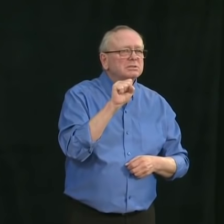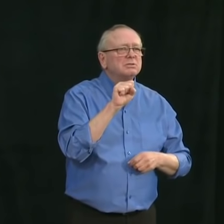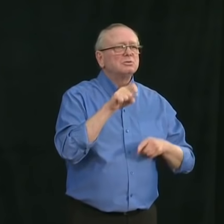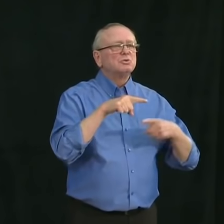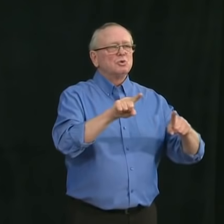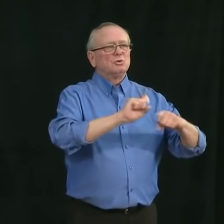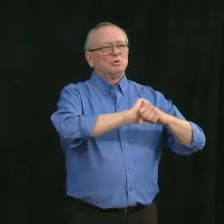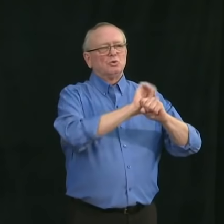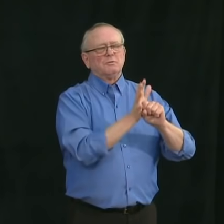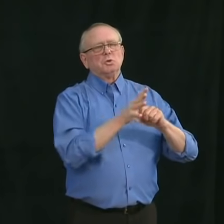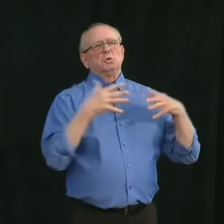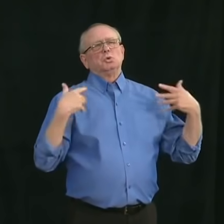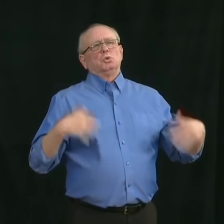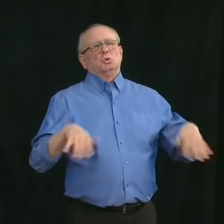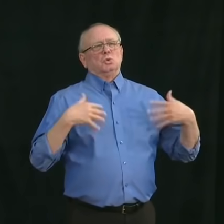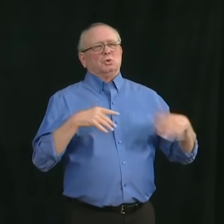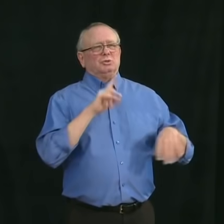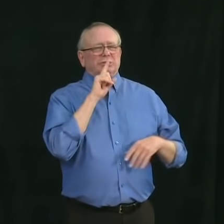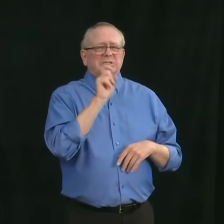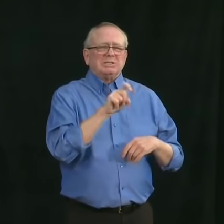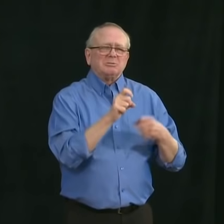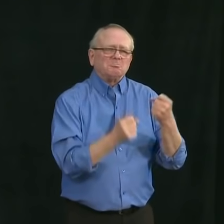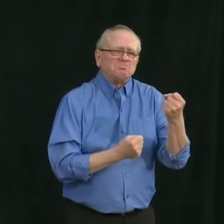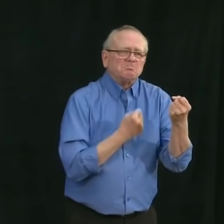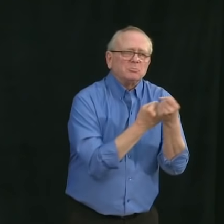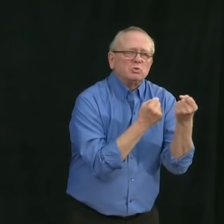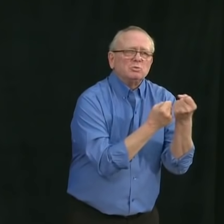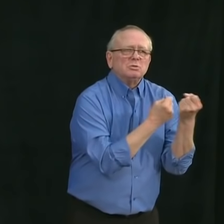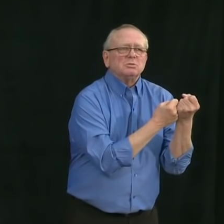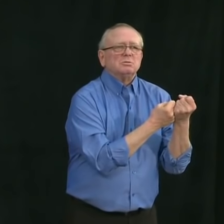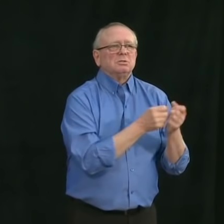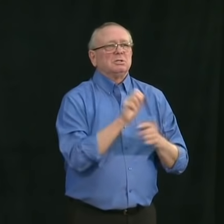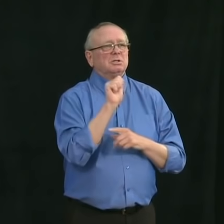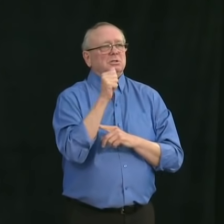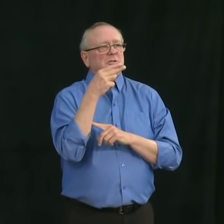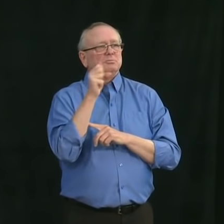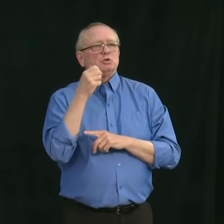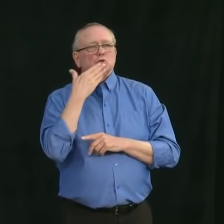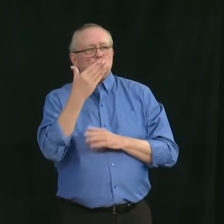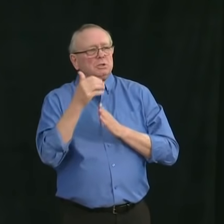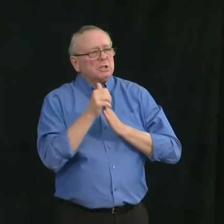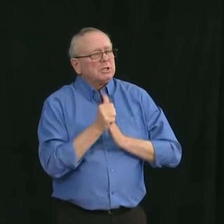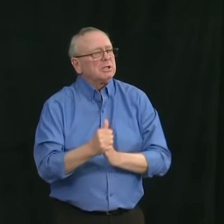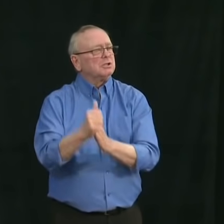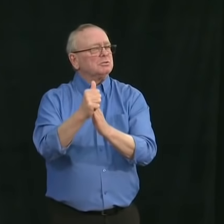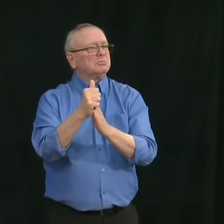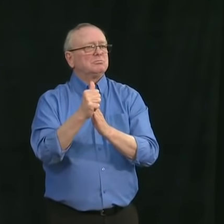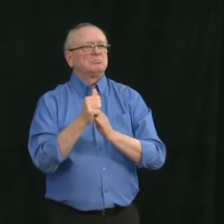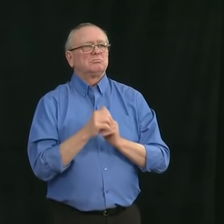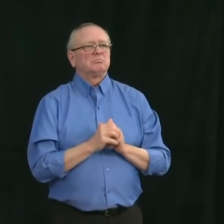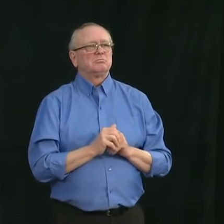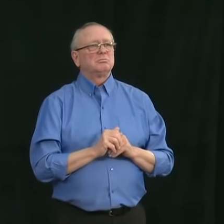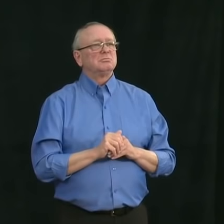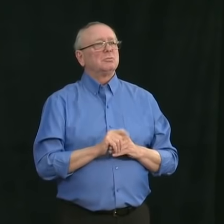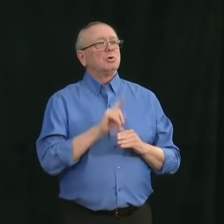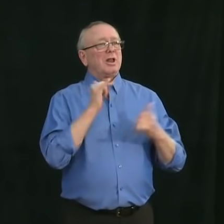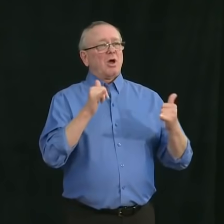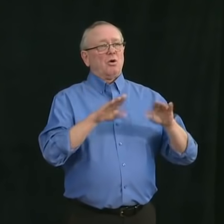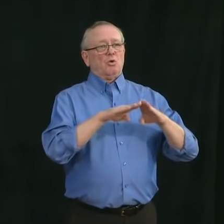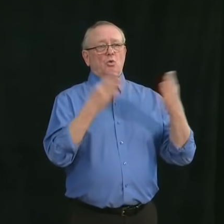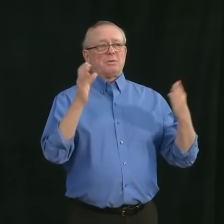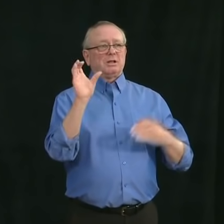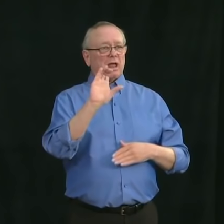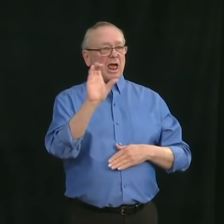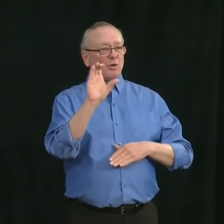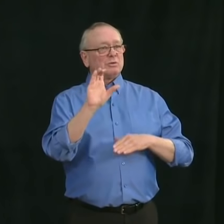engaged and leading this response. AHS began testing all shelter guests at the Calgary Drop-In Centre and is starting